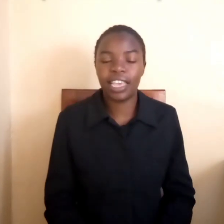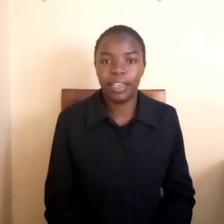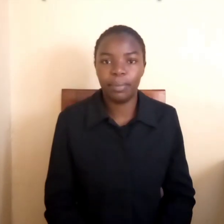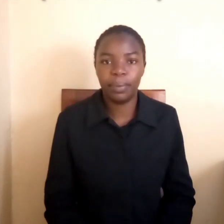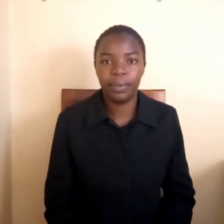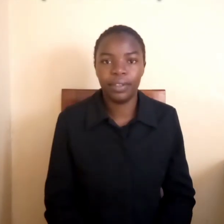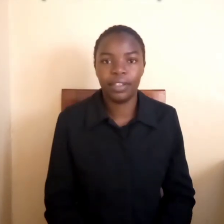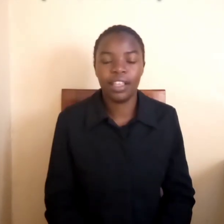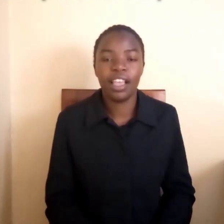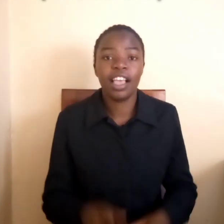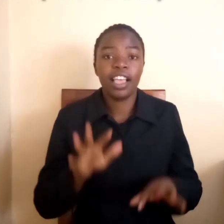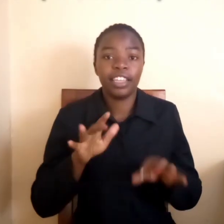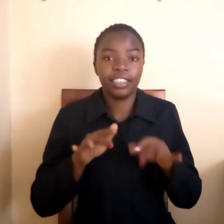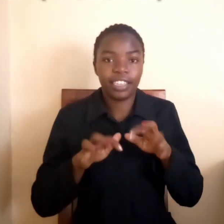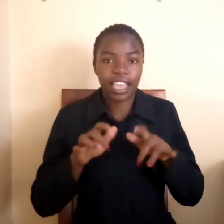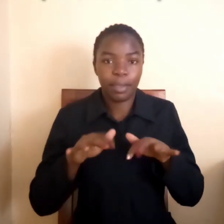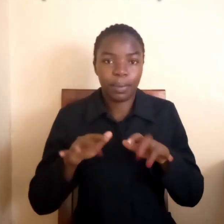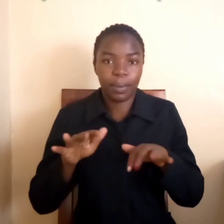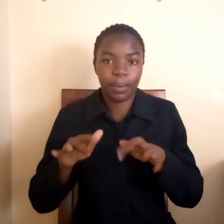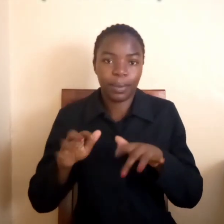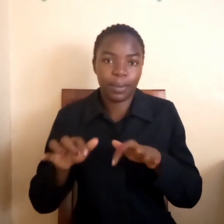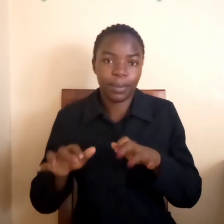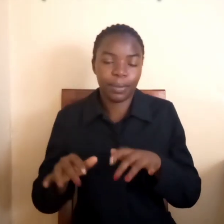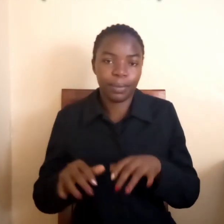Type, type,